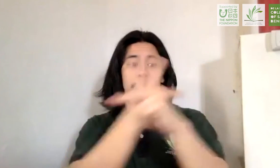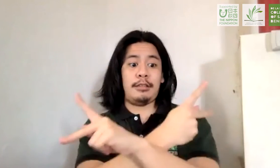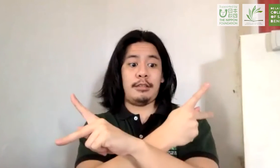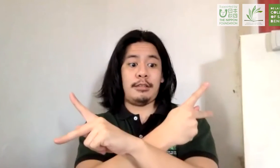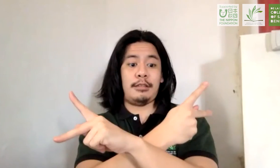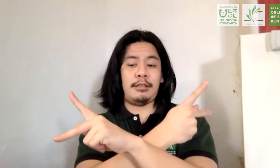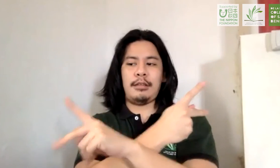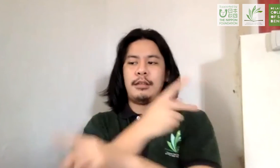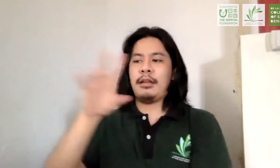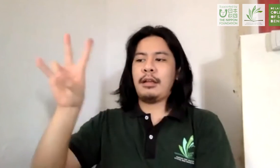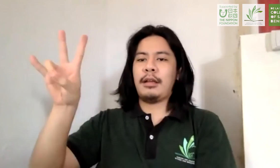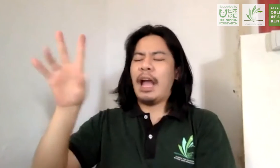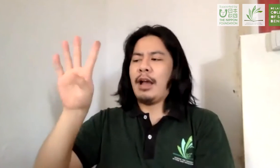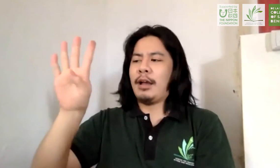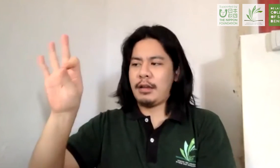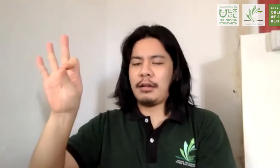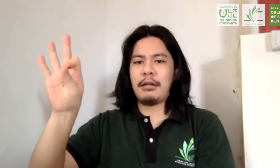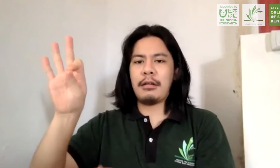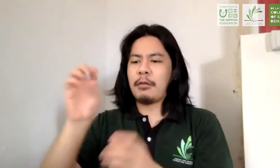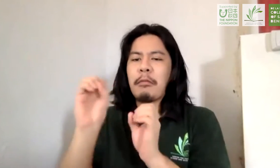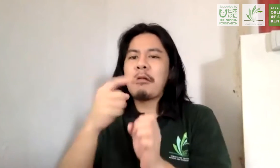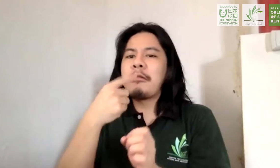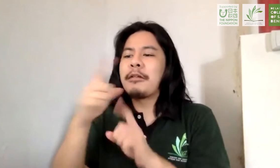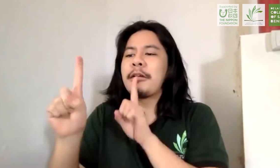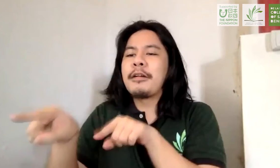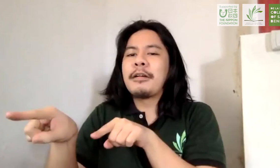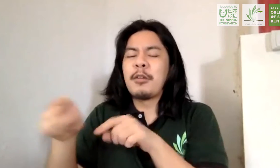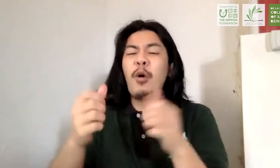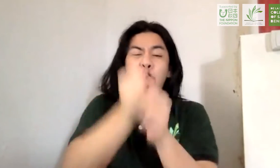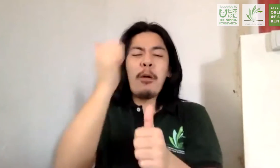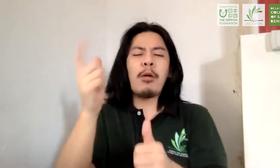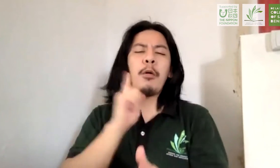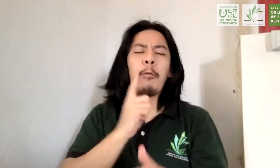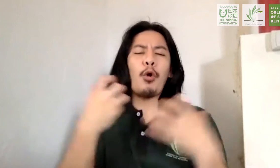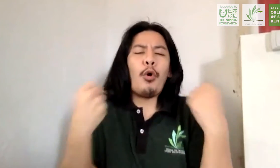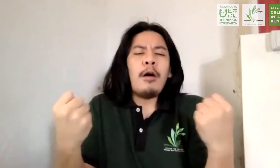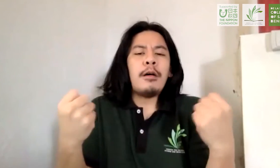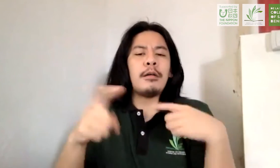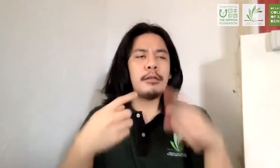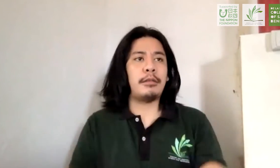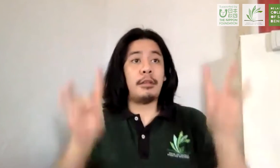So we have the double-handed one, 7 times 7, it's 49.